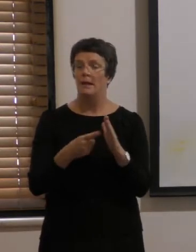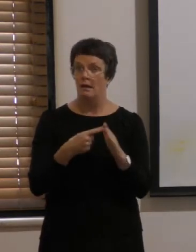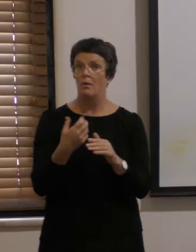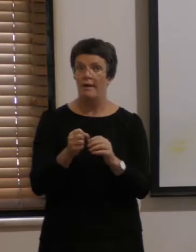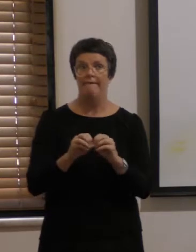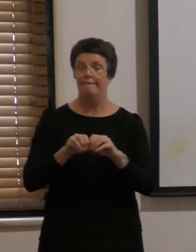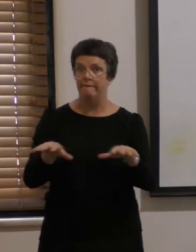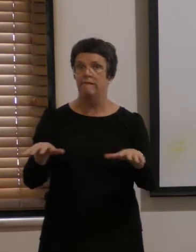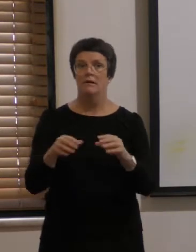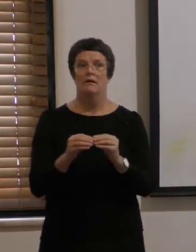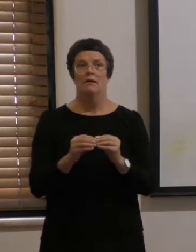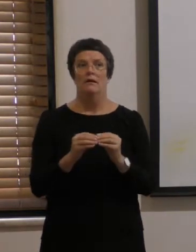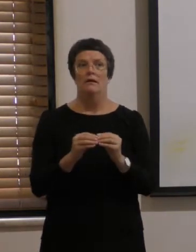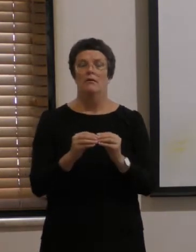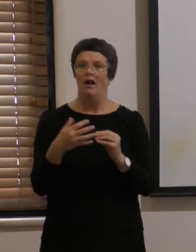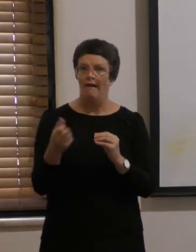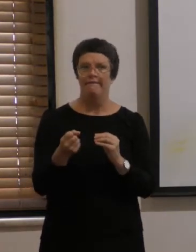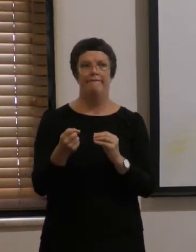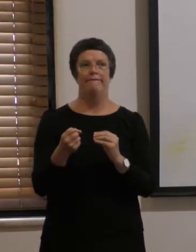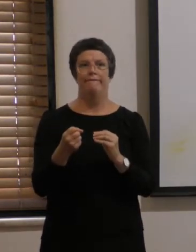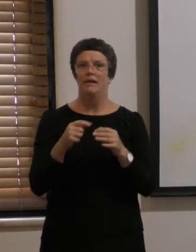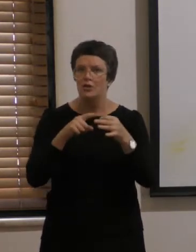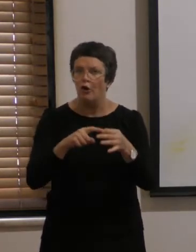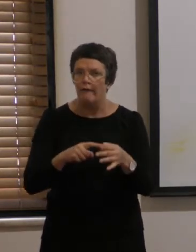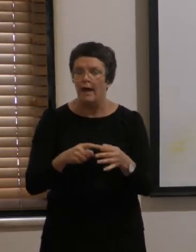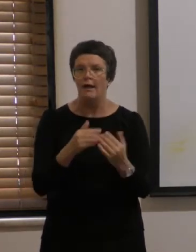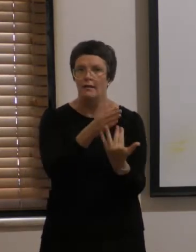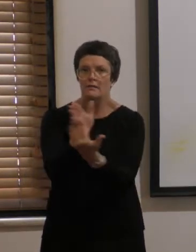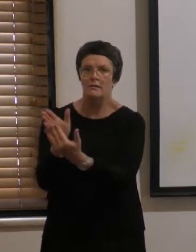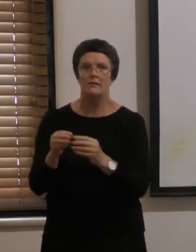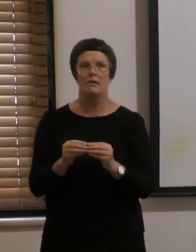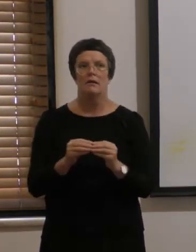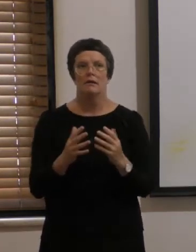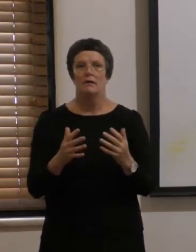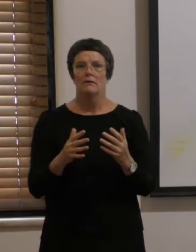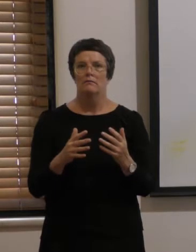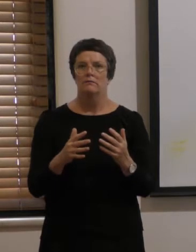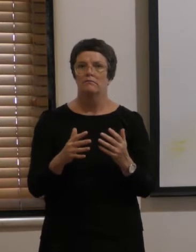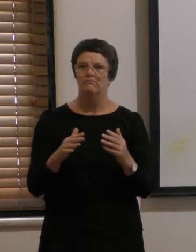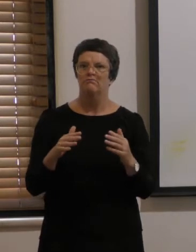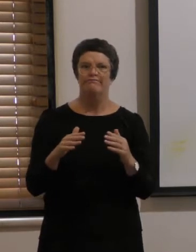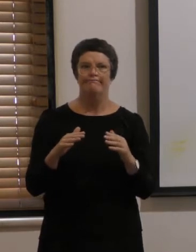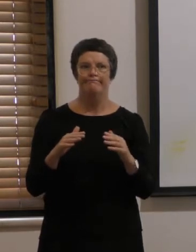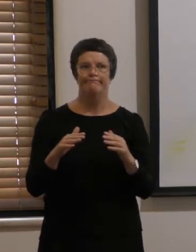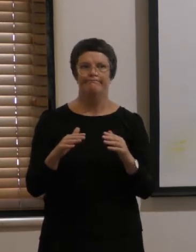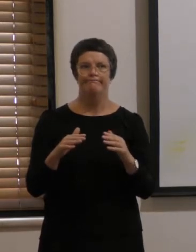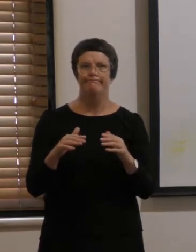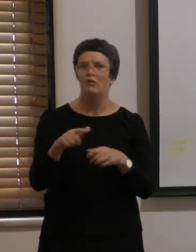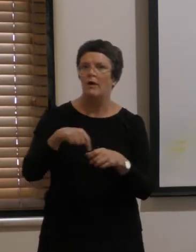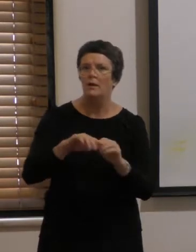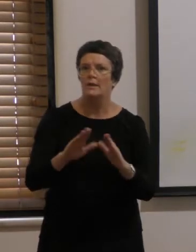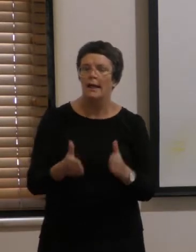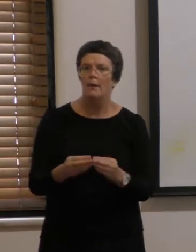through roundtables, a whole range of different ways, so we can really keep abreast of what the current experience is. And that then defines our